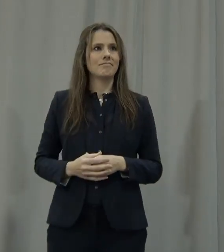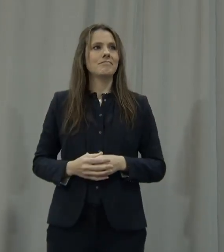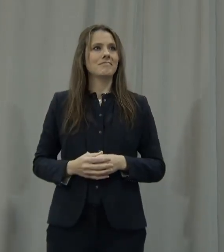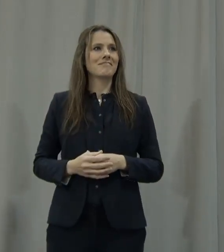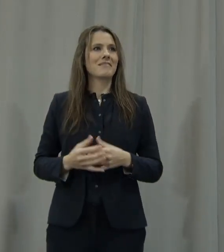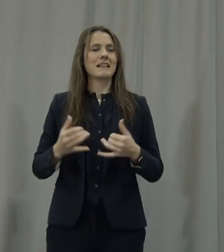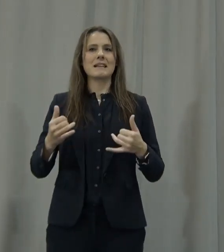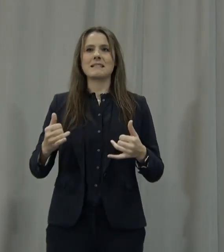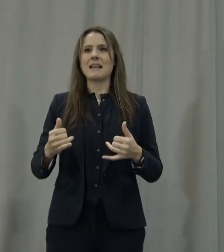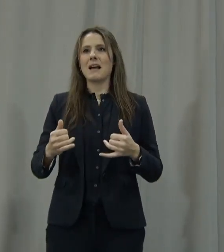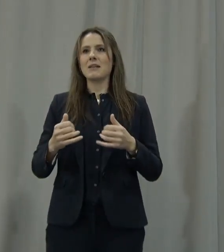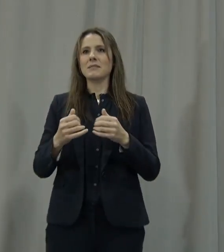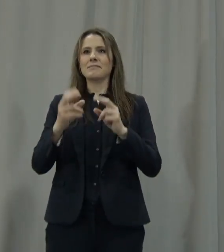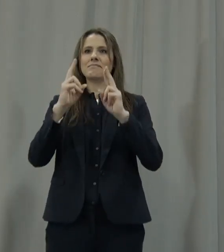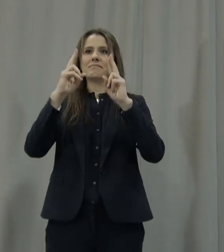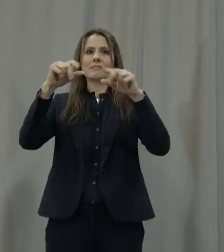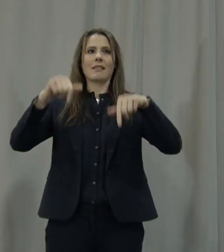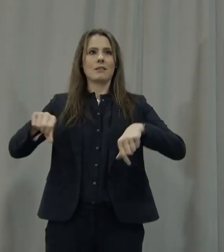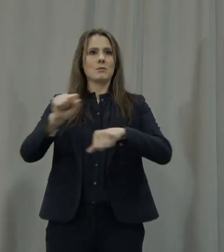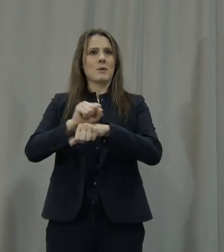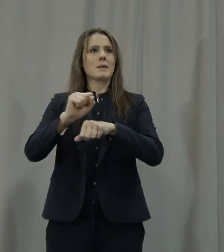Here's to the work.